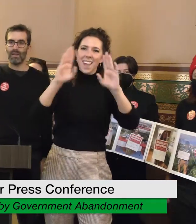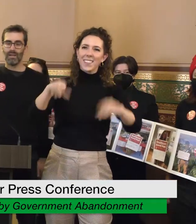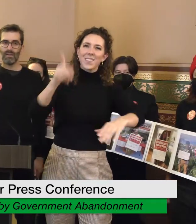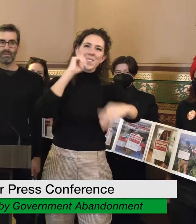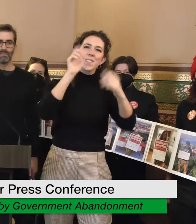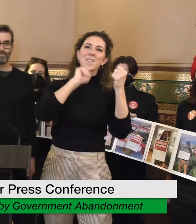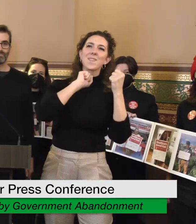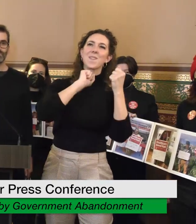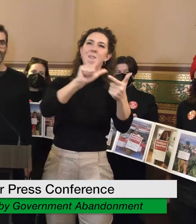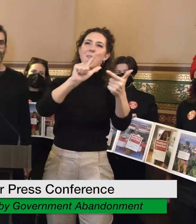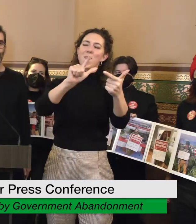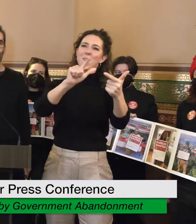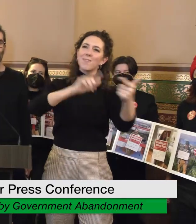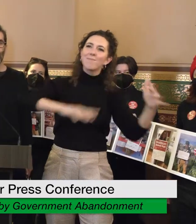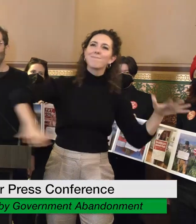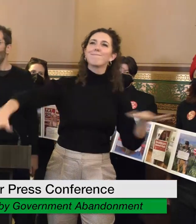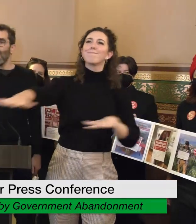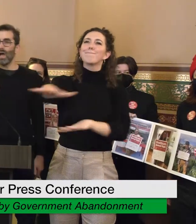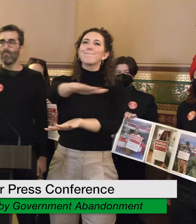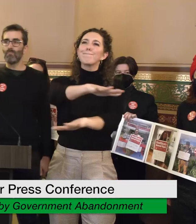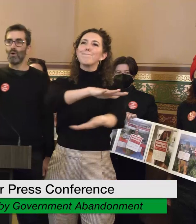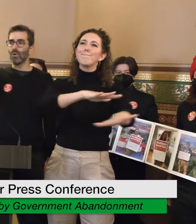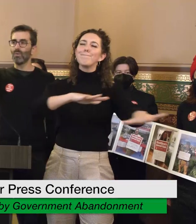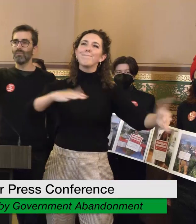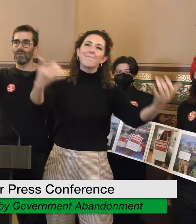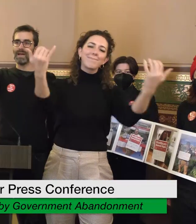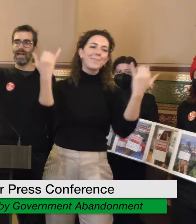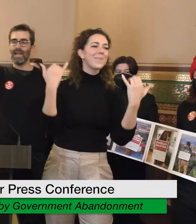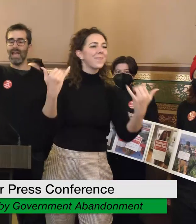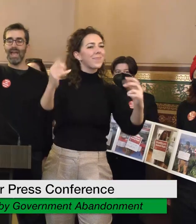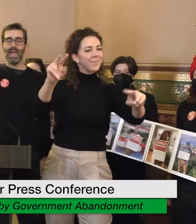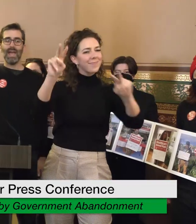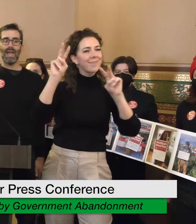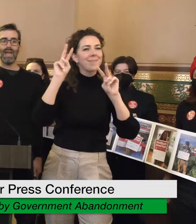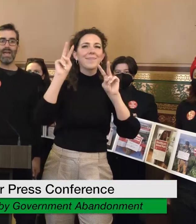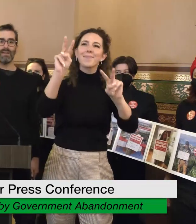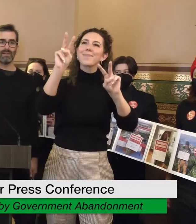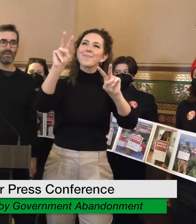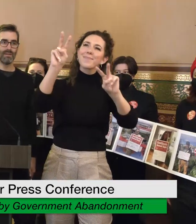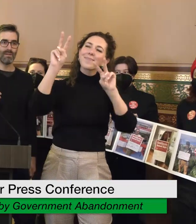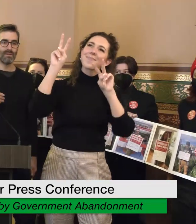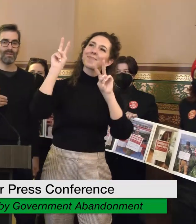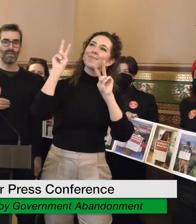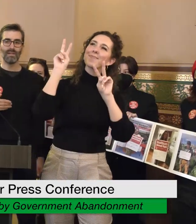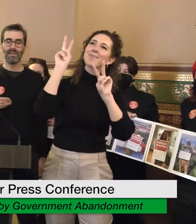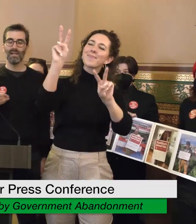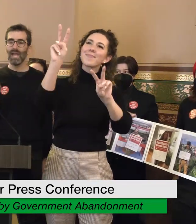everywhere. Health and housing everywhere. Up over my head, over my head.